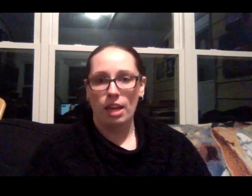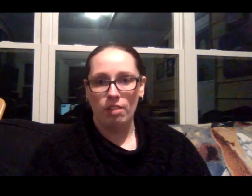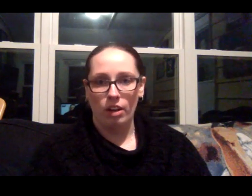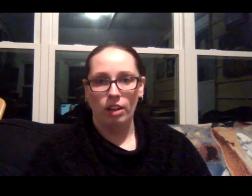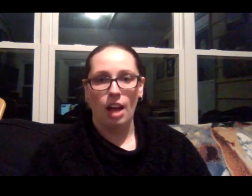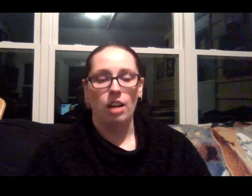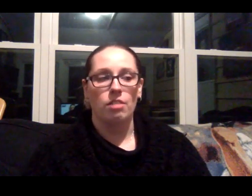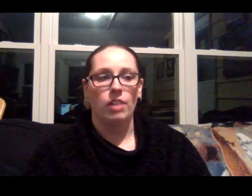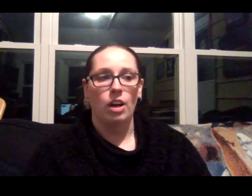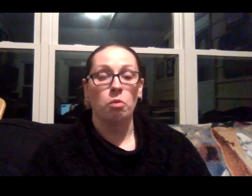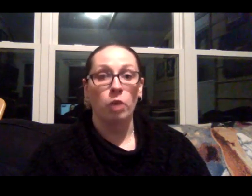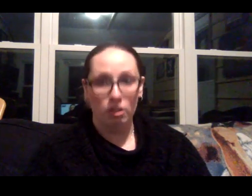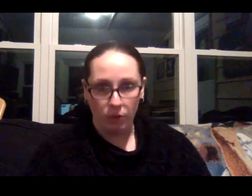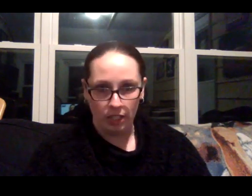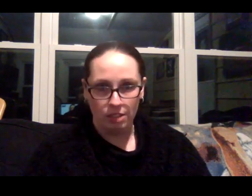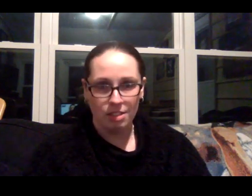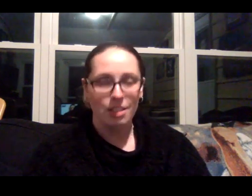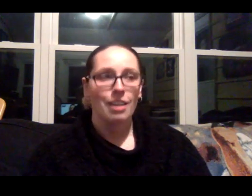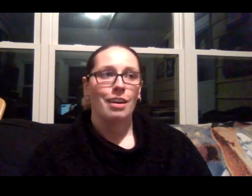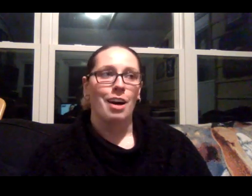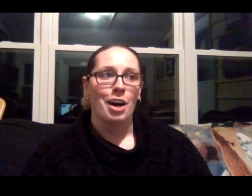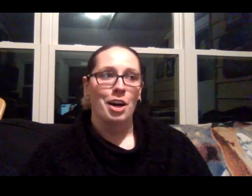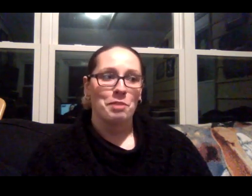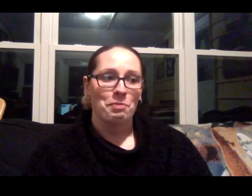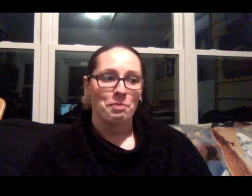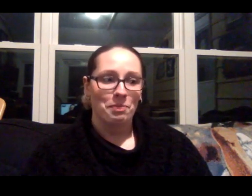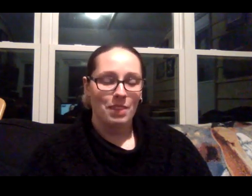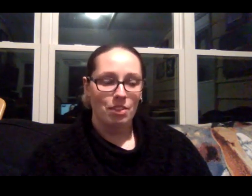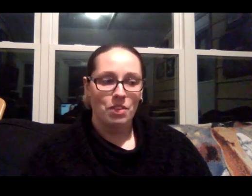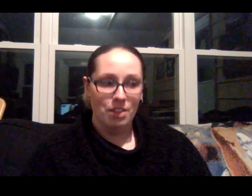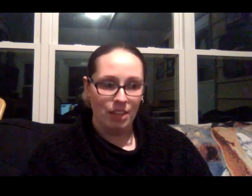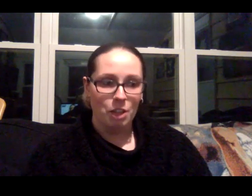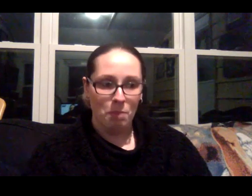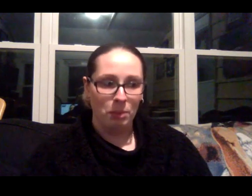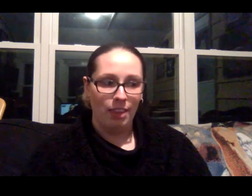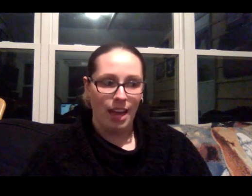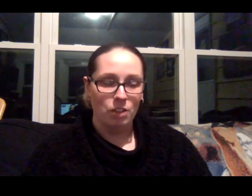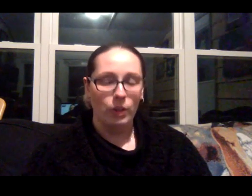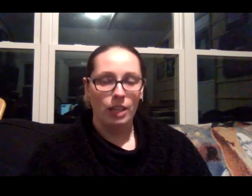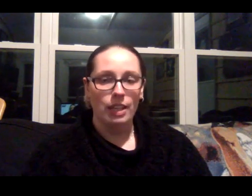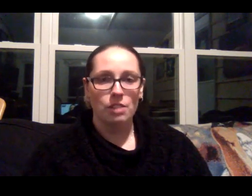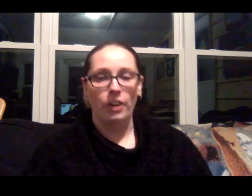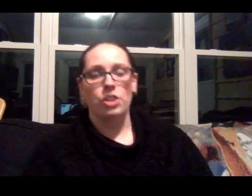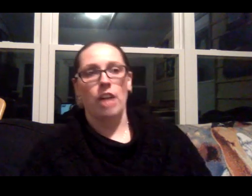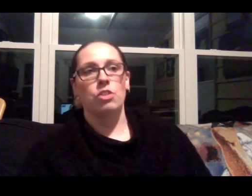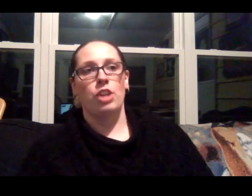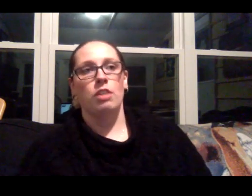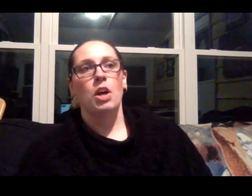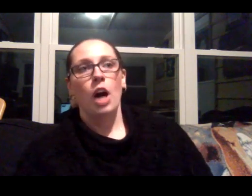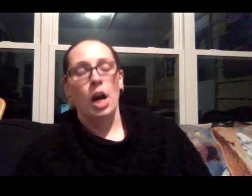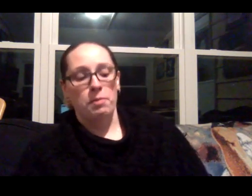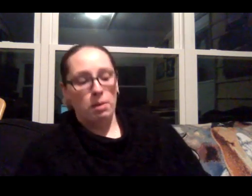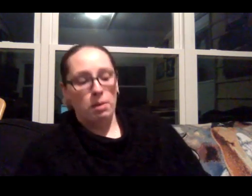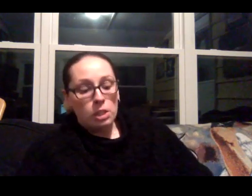and behavior, a lot of work avoidance, things come up like that. So it is very challenging.